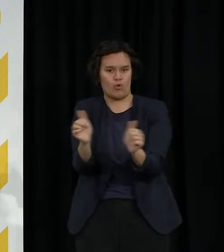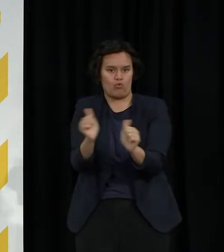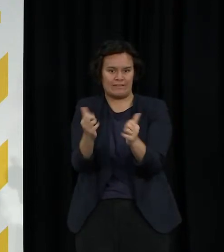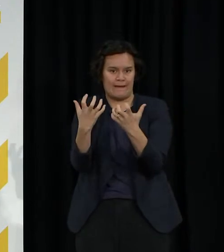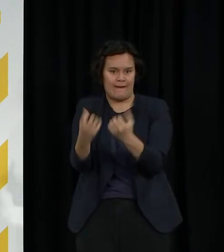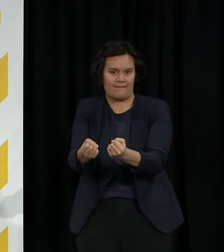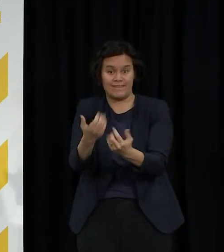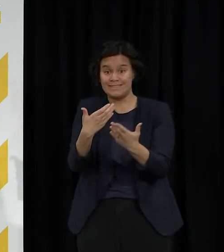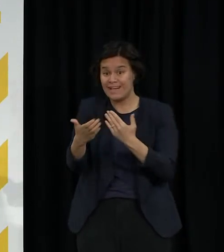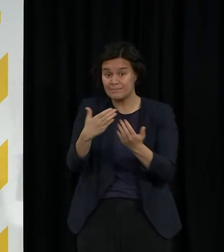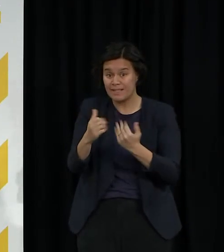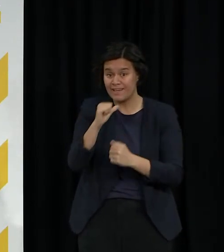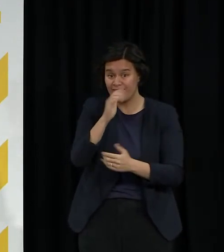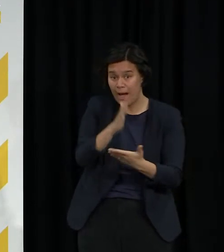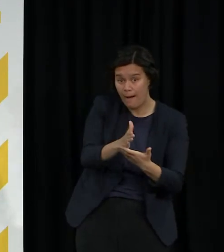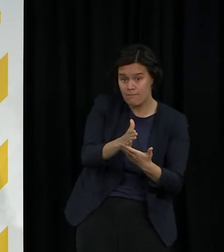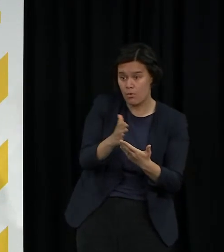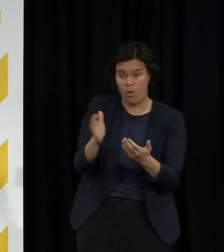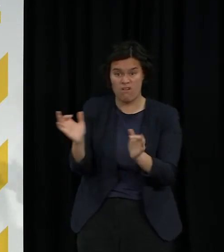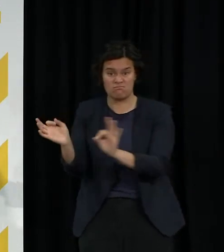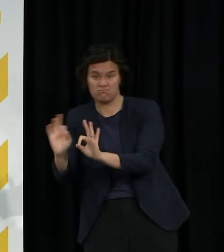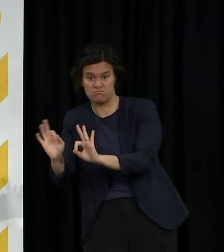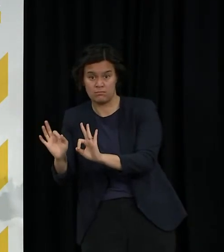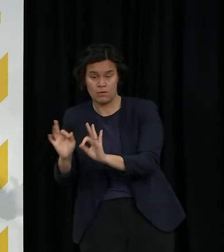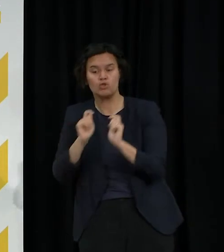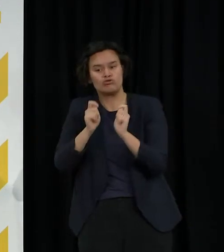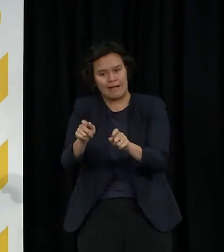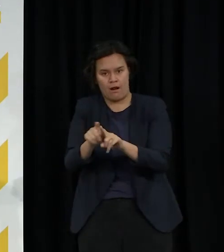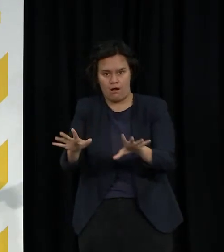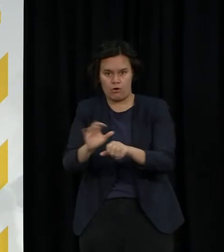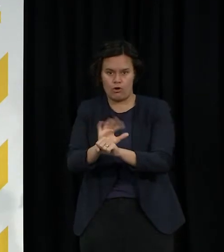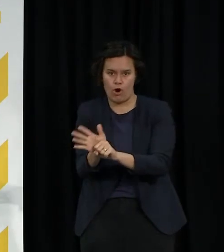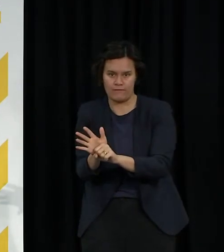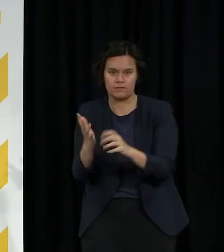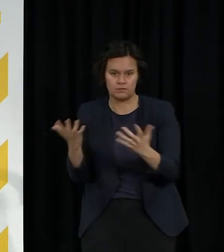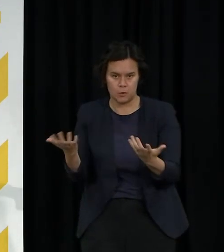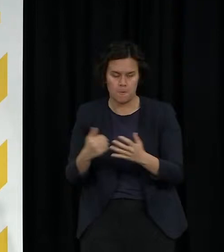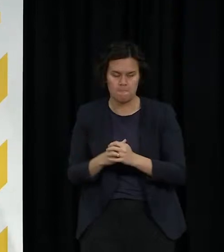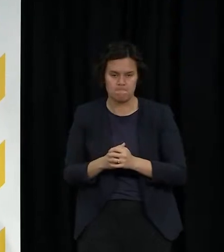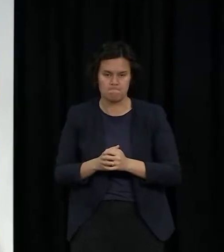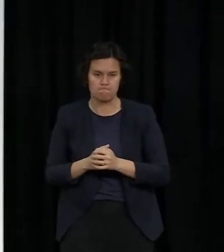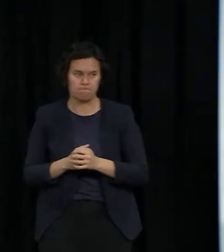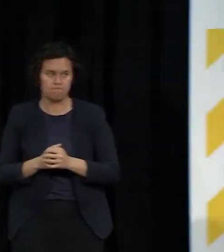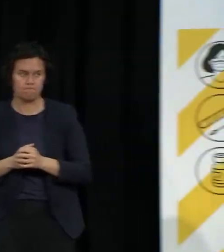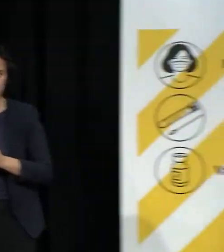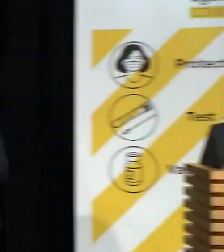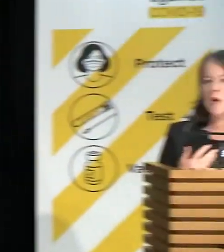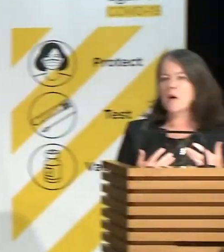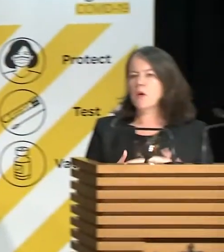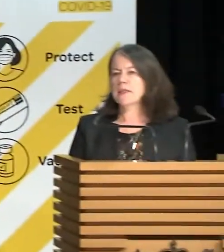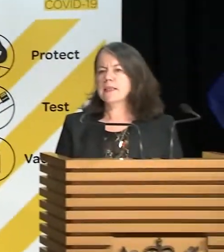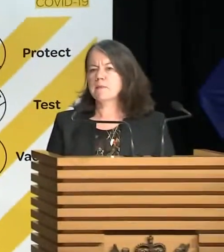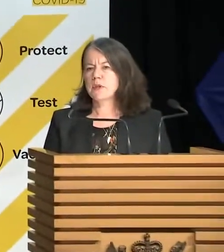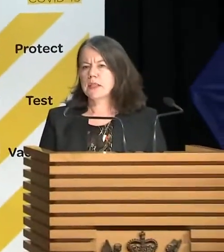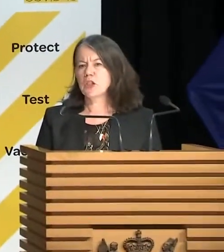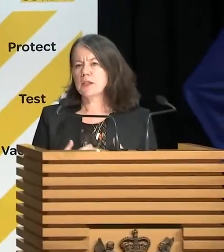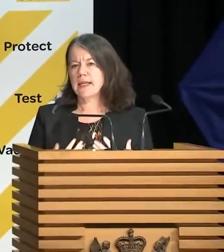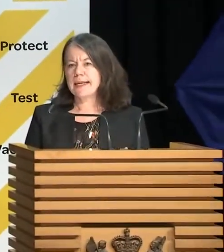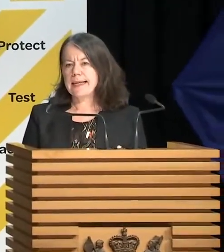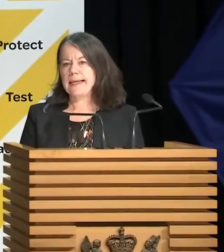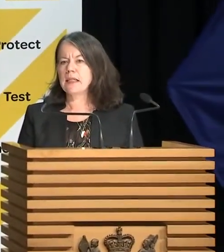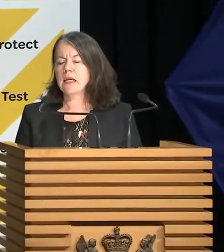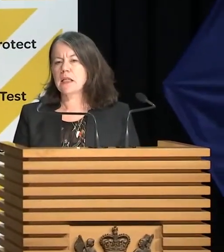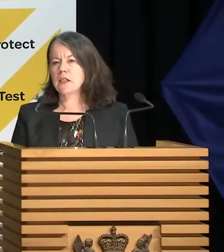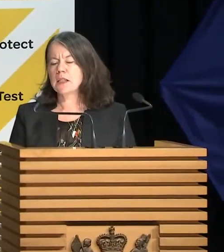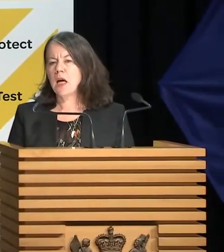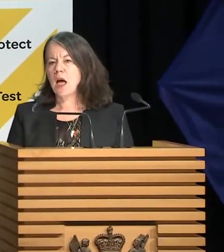there. It's not that there is a particular concern that there's a problem. But That's Dr. right. McElnay. No, that's right. That it's policies and procedures